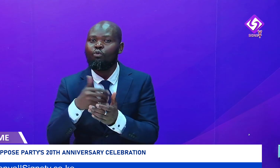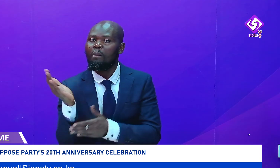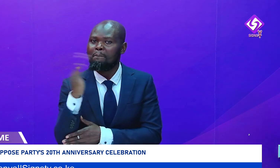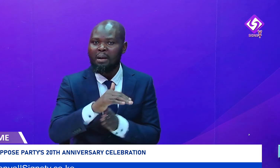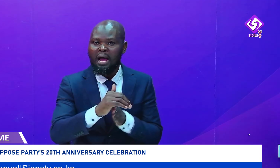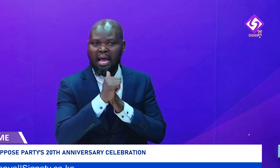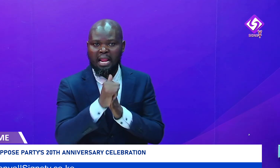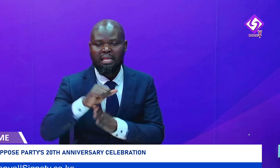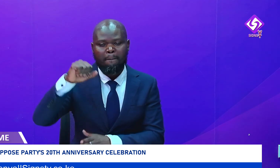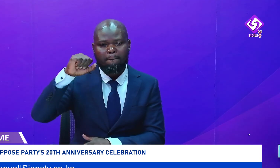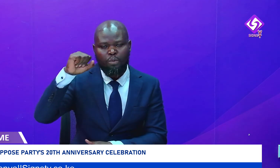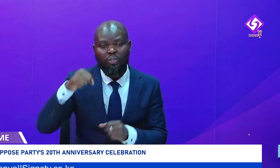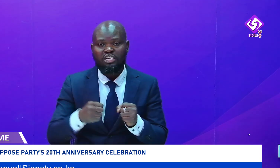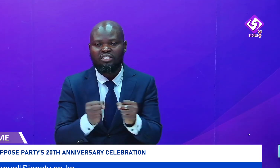and political strategy.